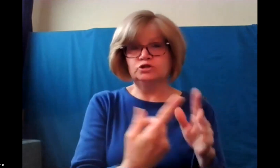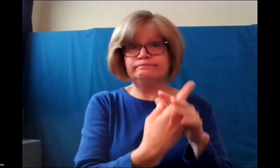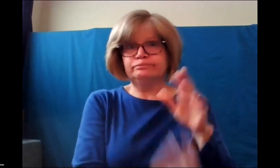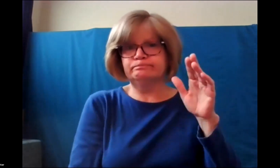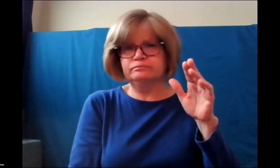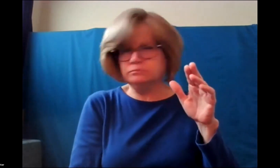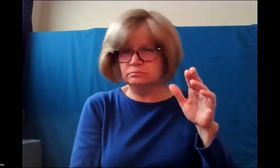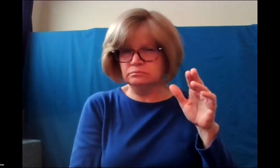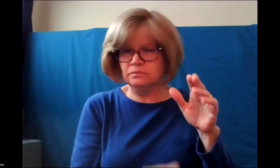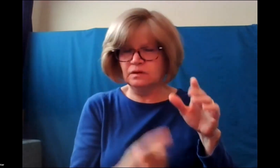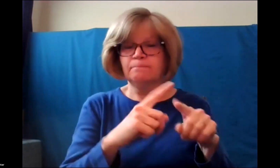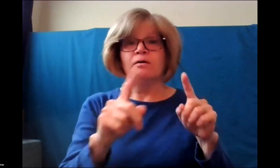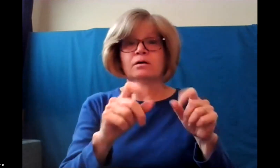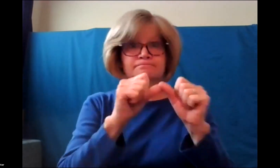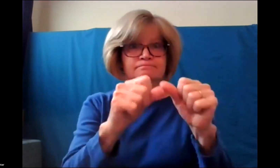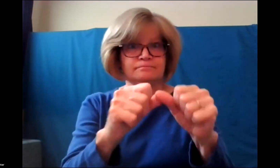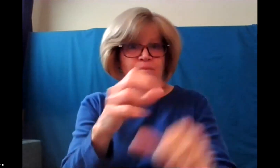But they also don't remain in power forever.